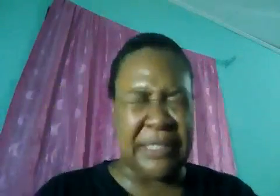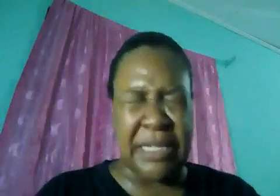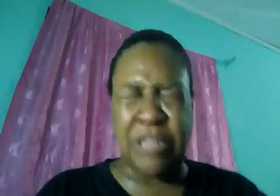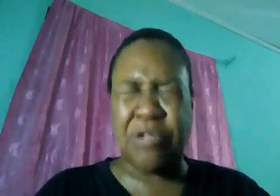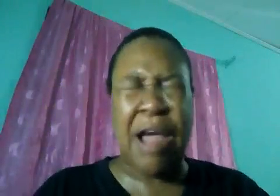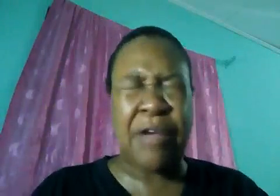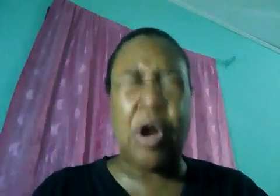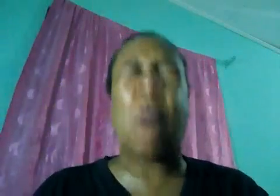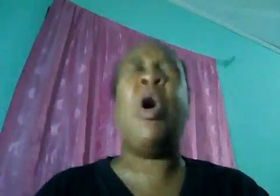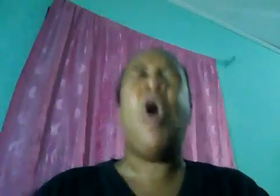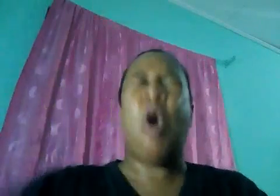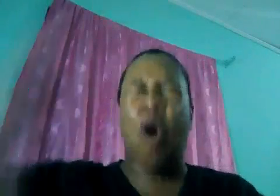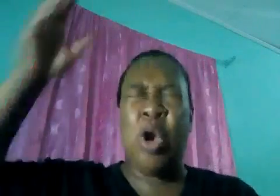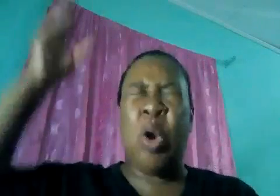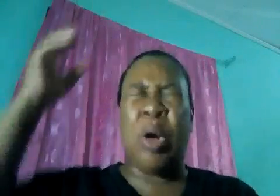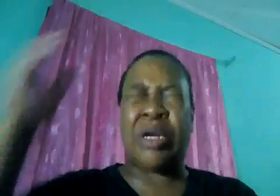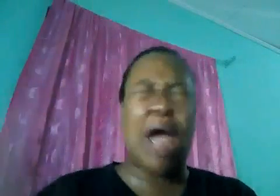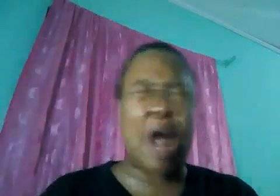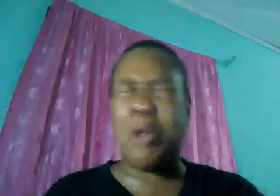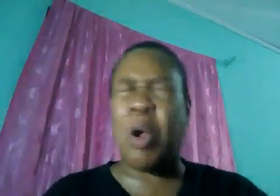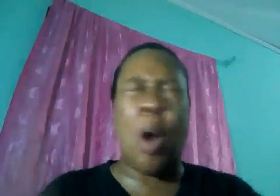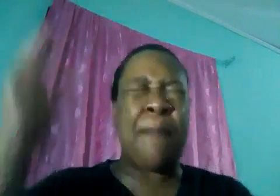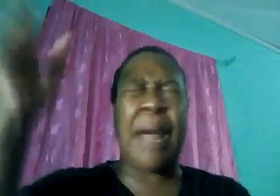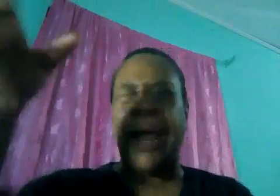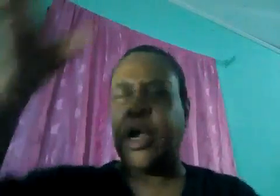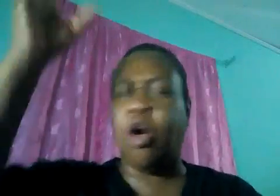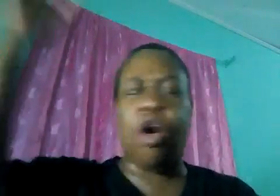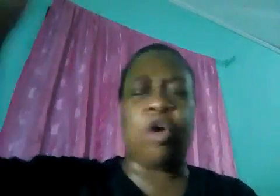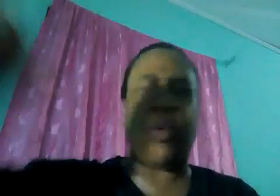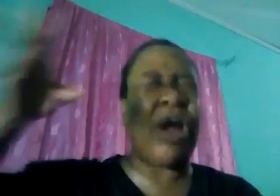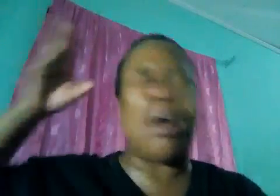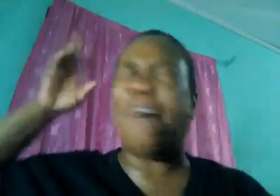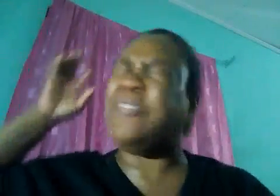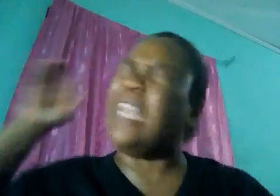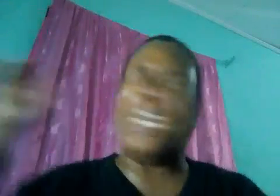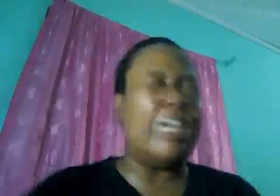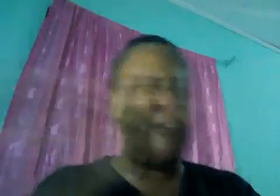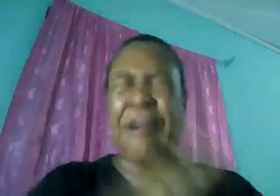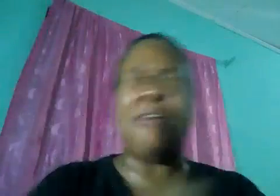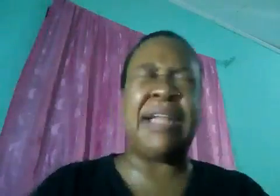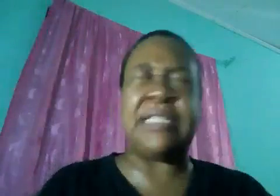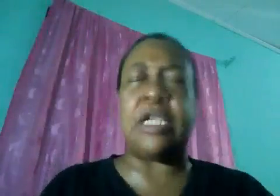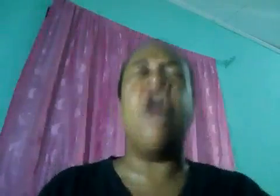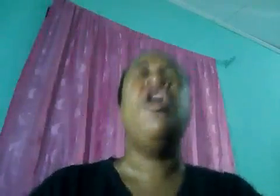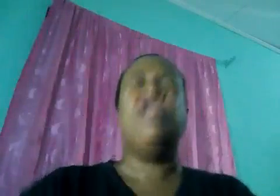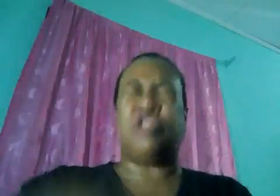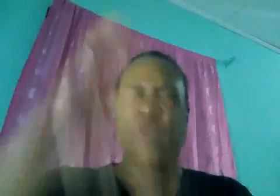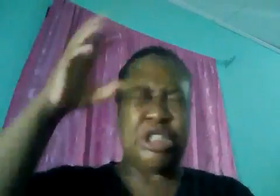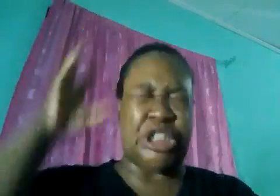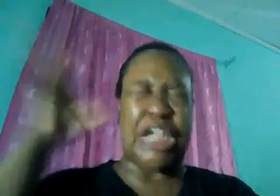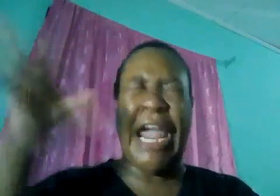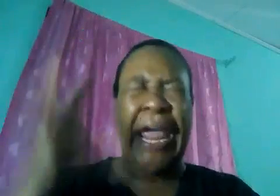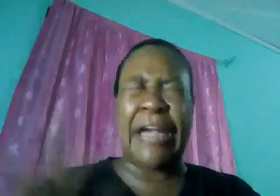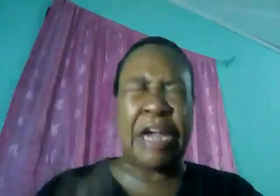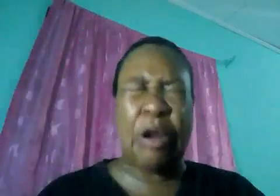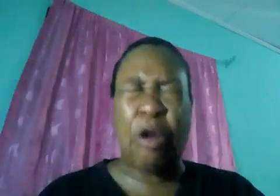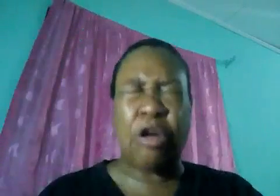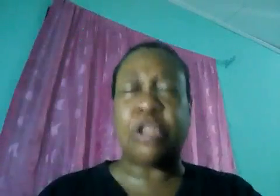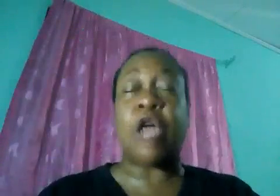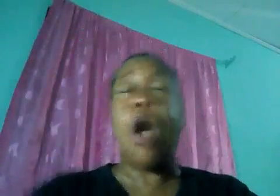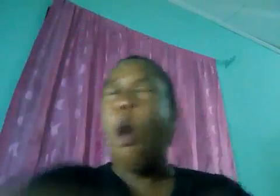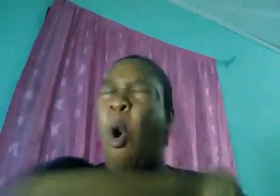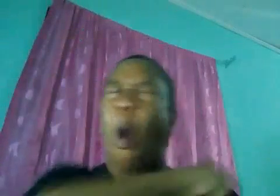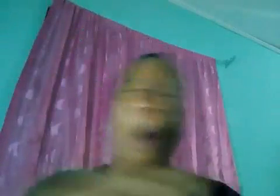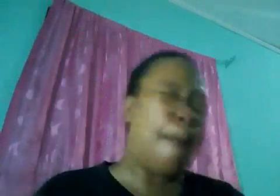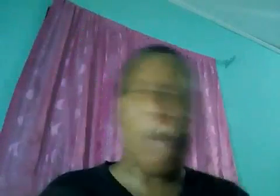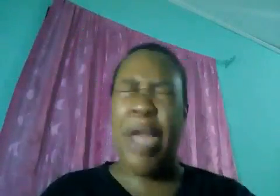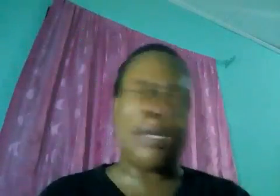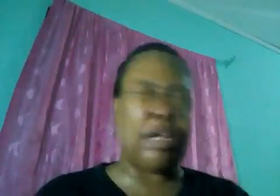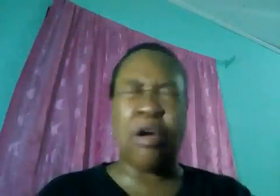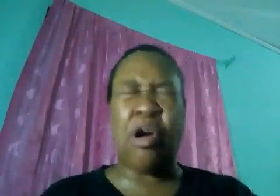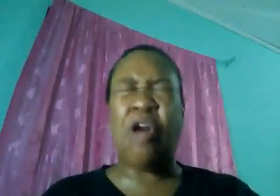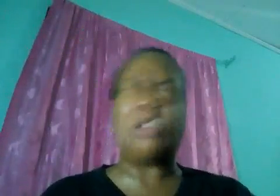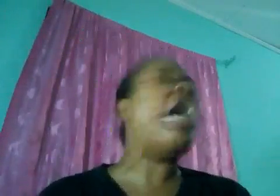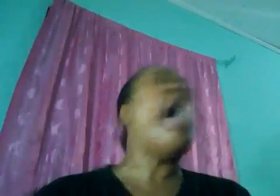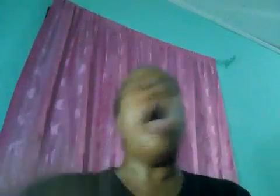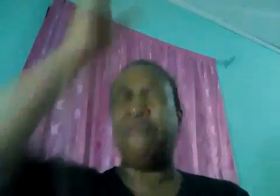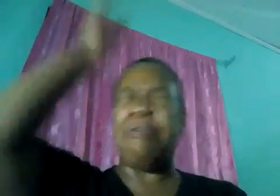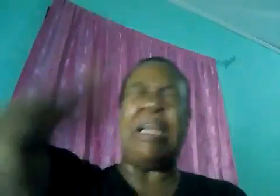now. Oh Lord God, we command the earthquake of deliverance to shake the earth, open the earth, and release,